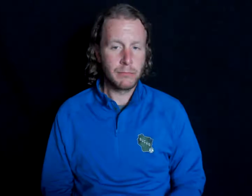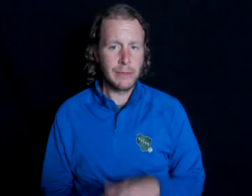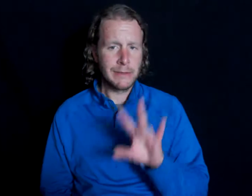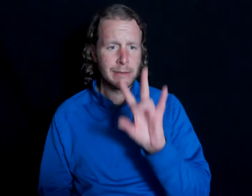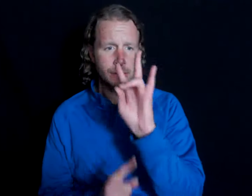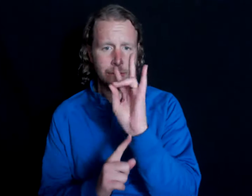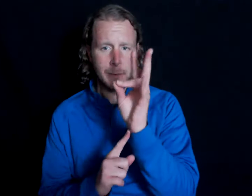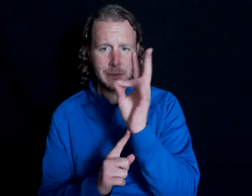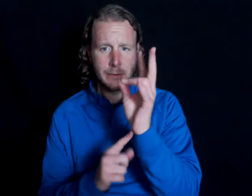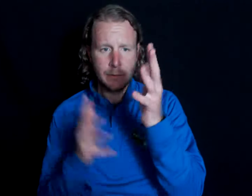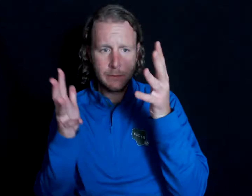go.